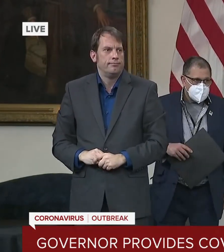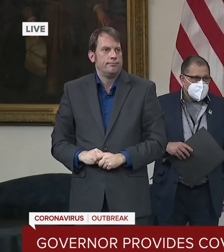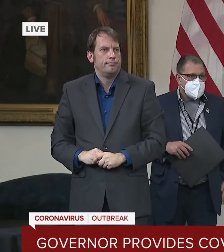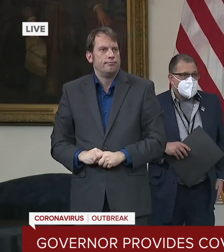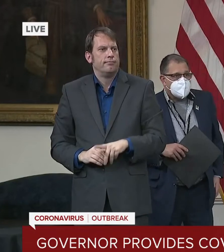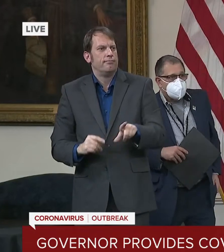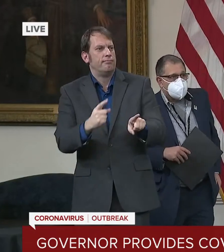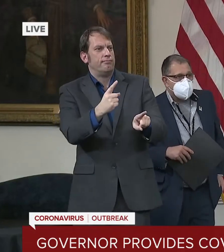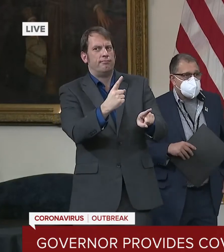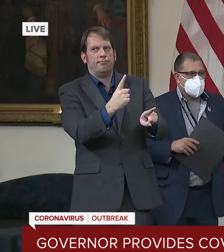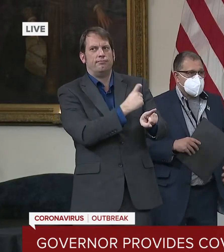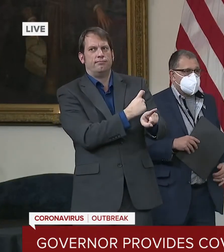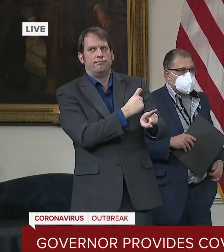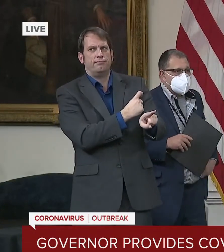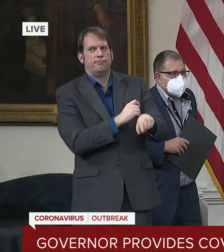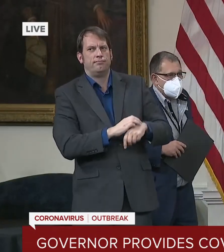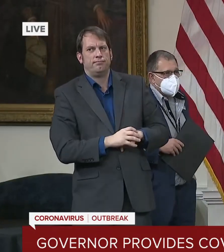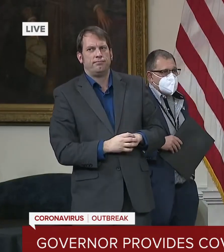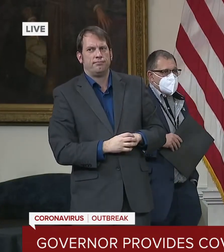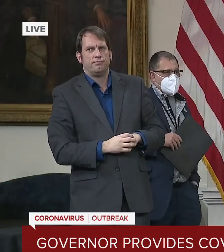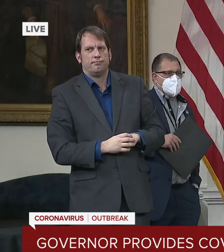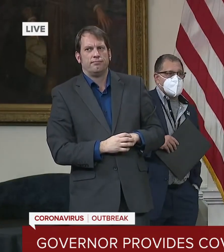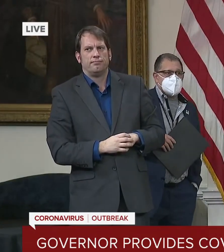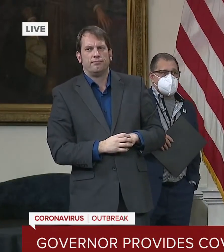Mr. Schroeder had just said about